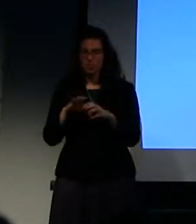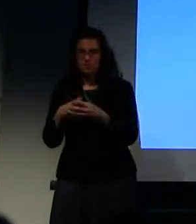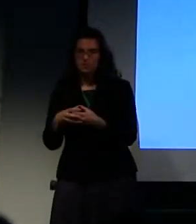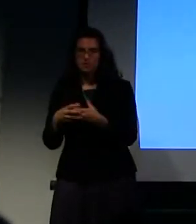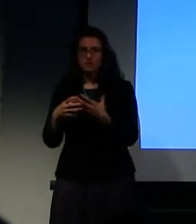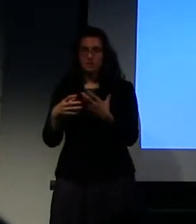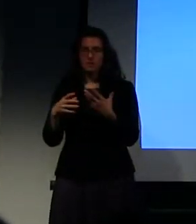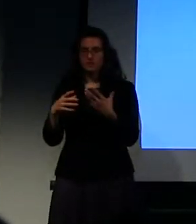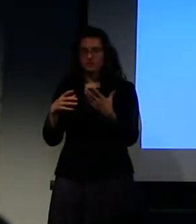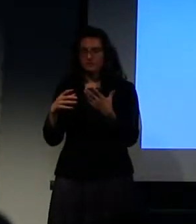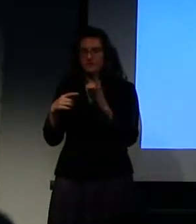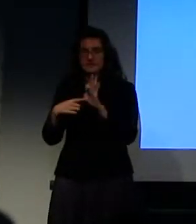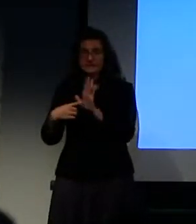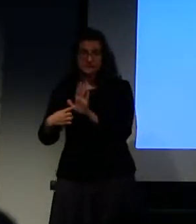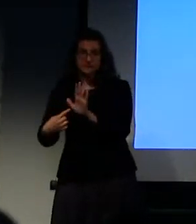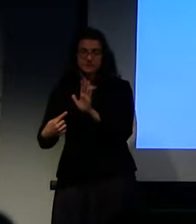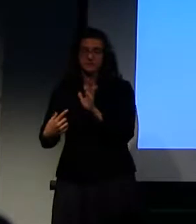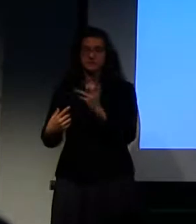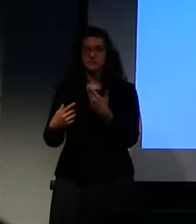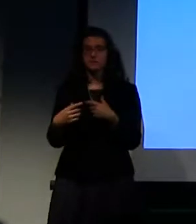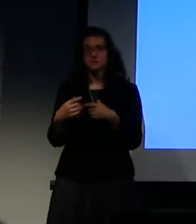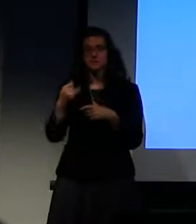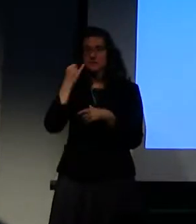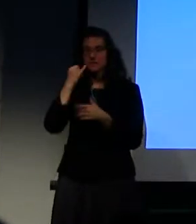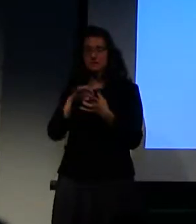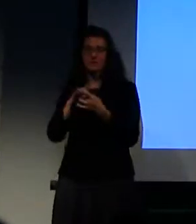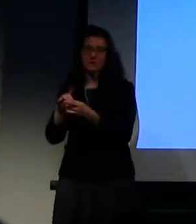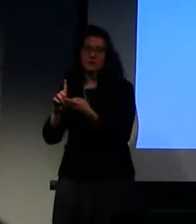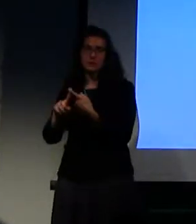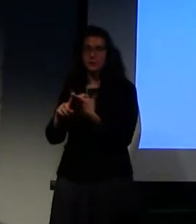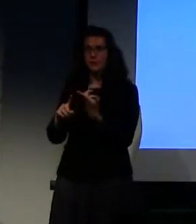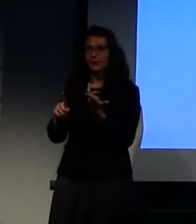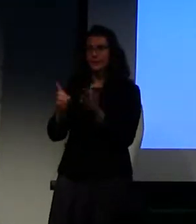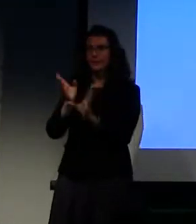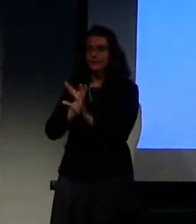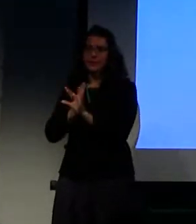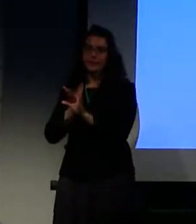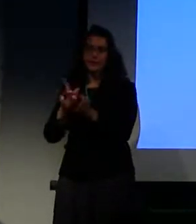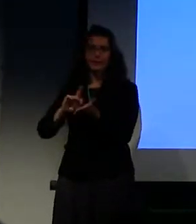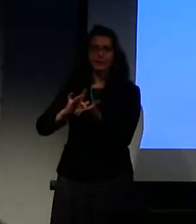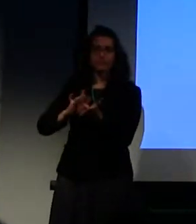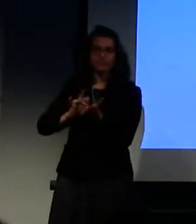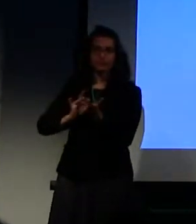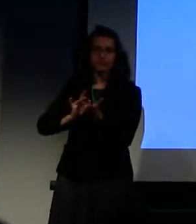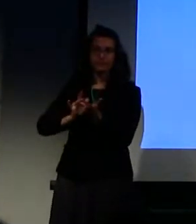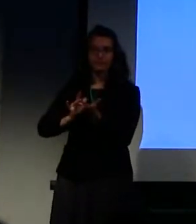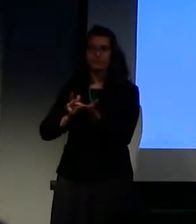Sometimes it is related to psychopharmacology, so it's based in